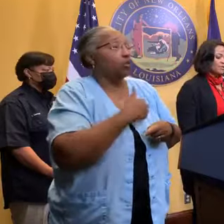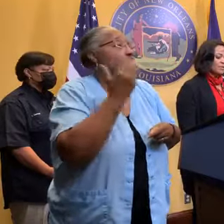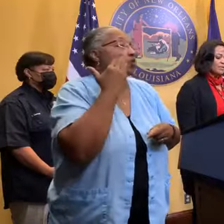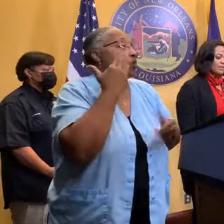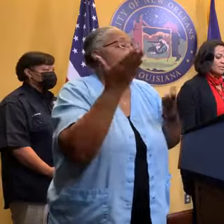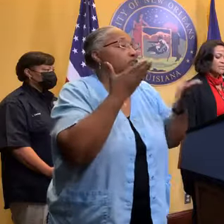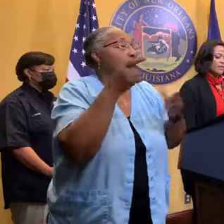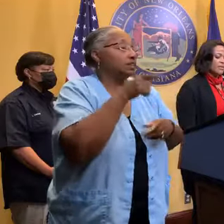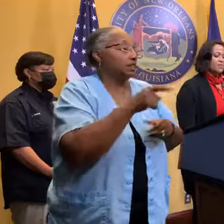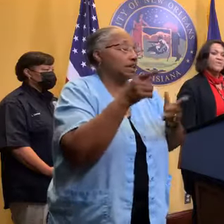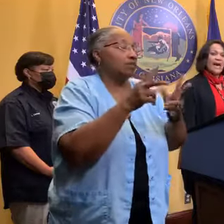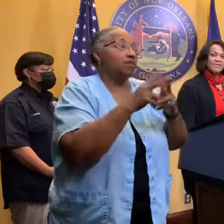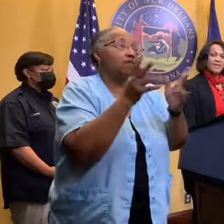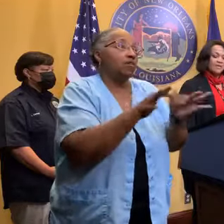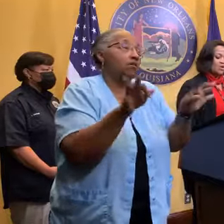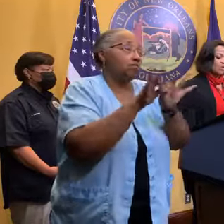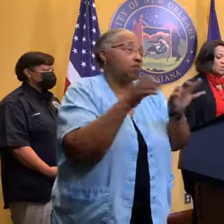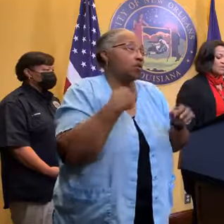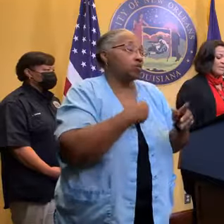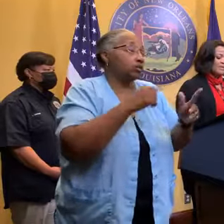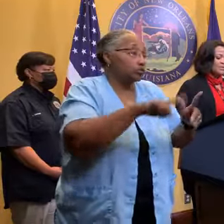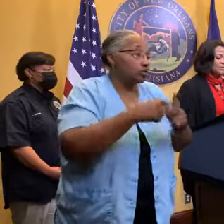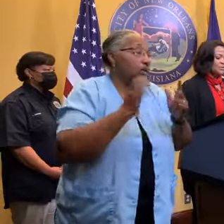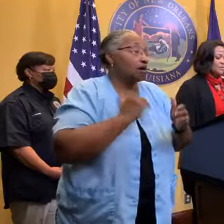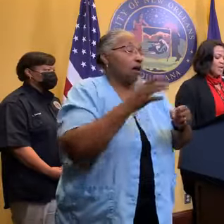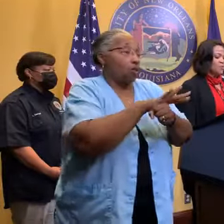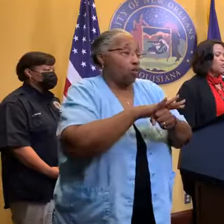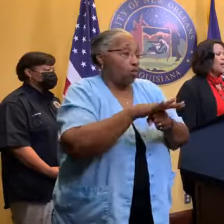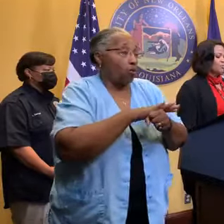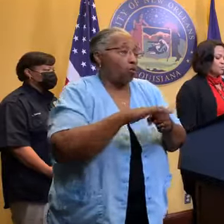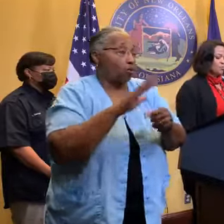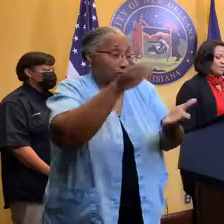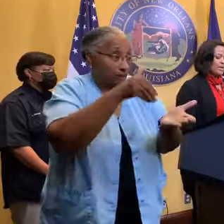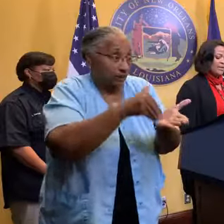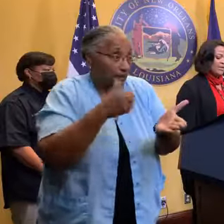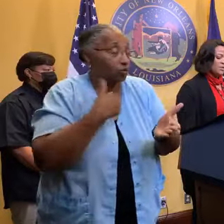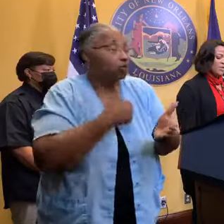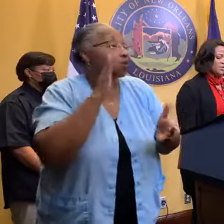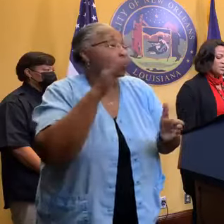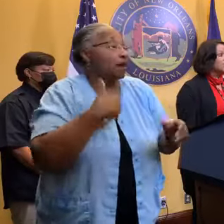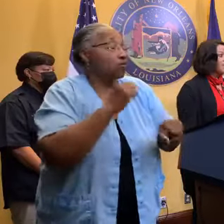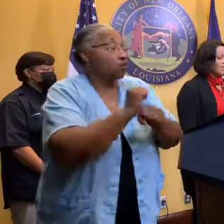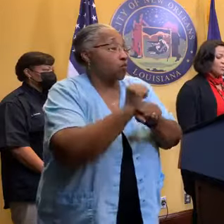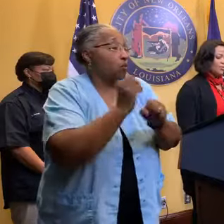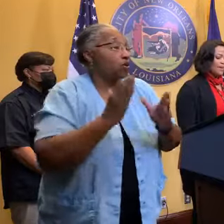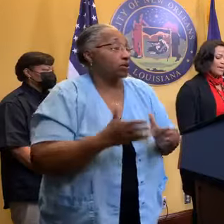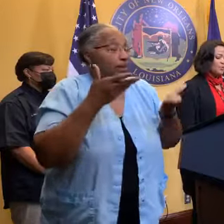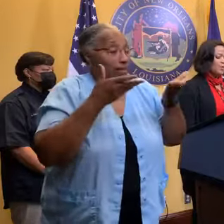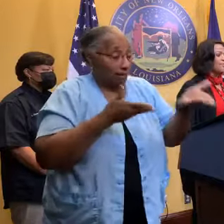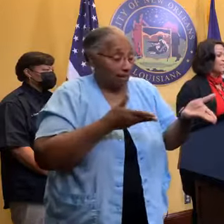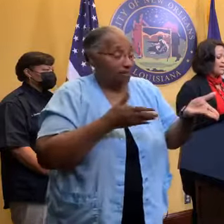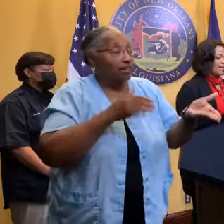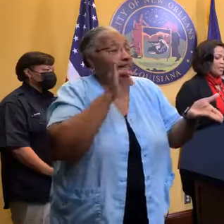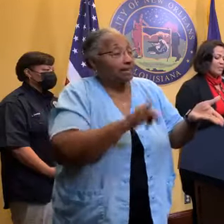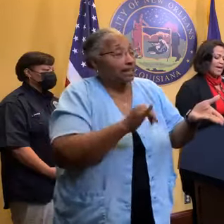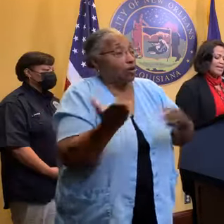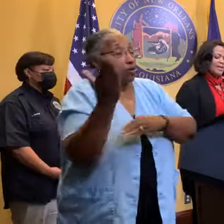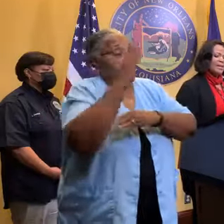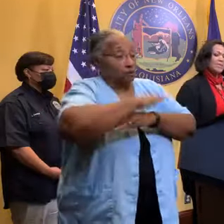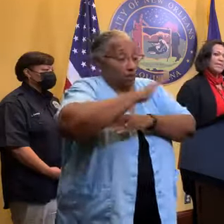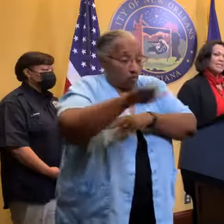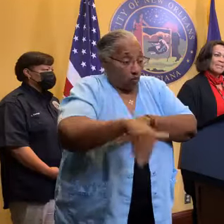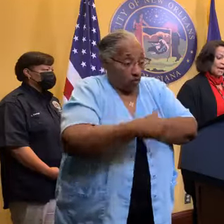critical facilities. We've activated our local command center, and we will have crews at that location. A crew there will remain throughout the day and